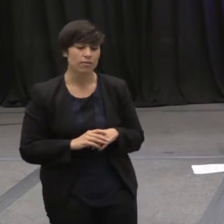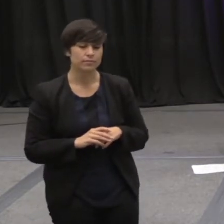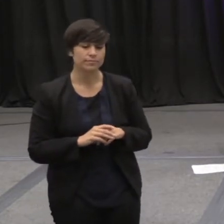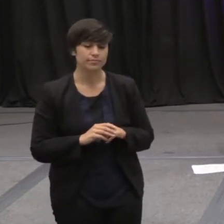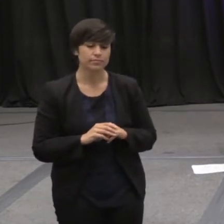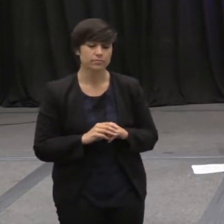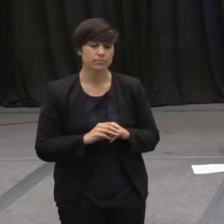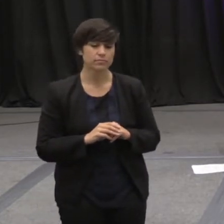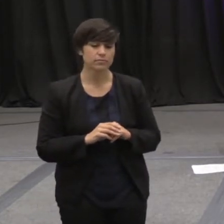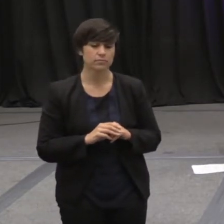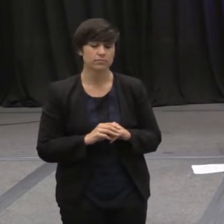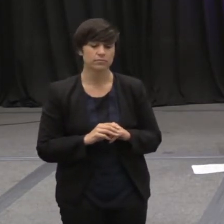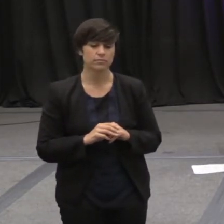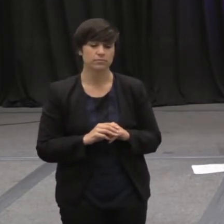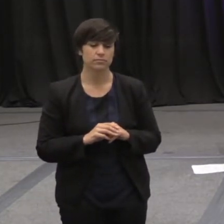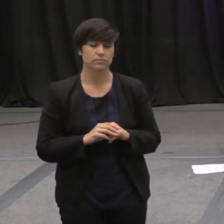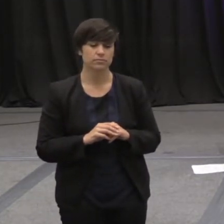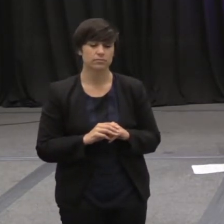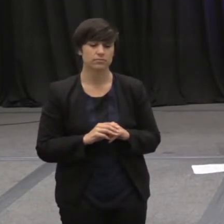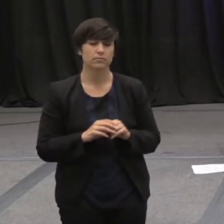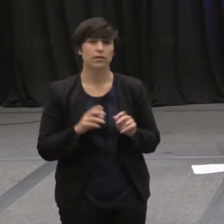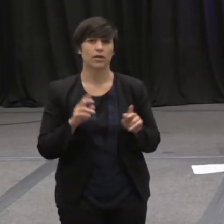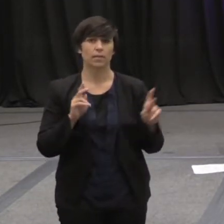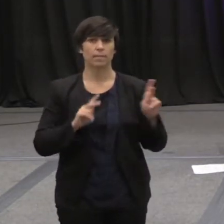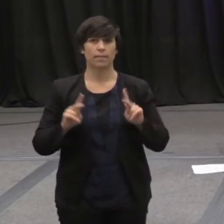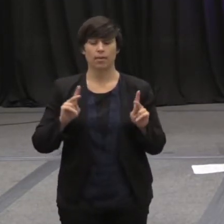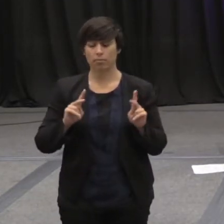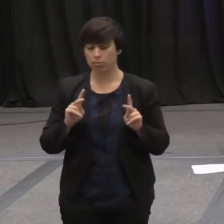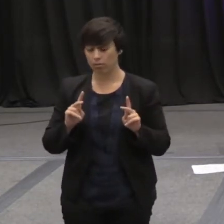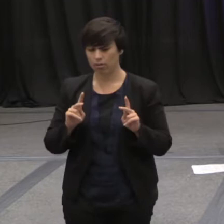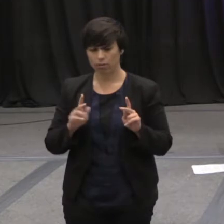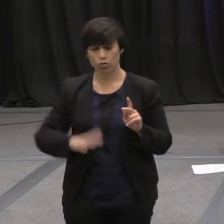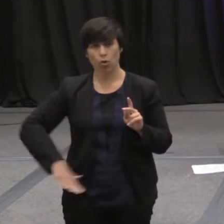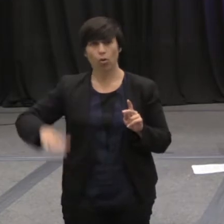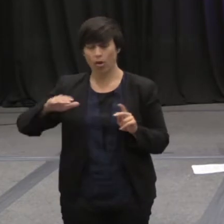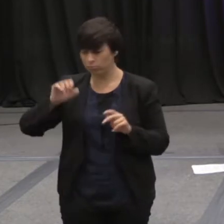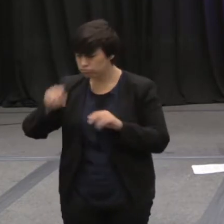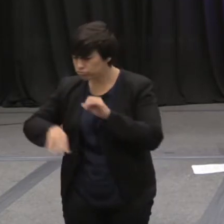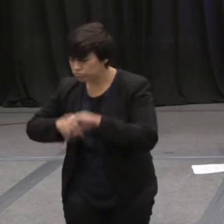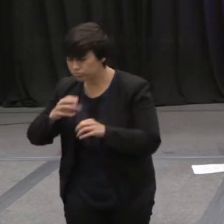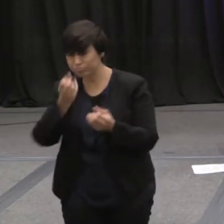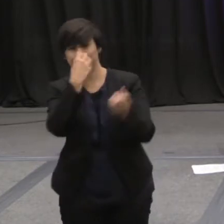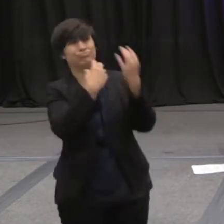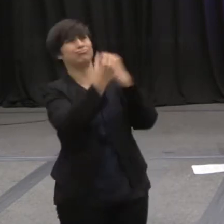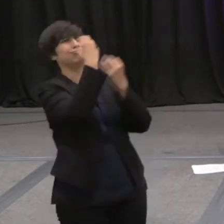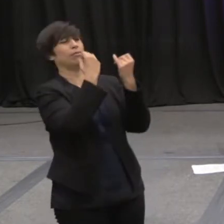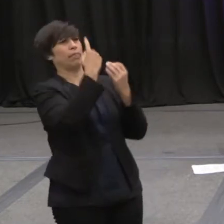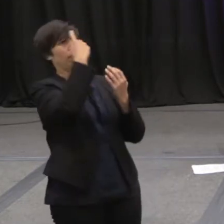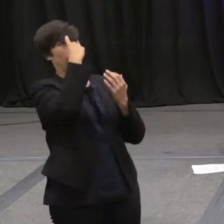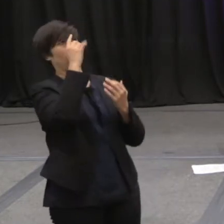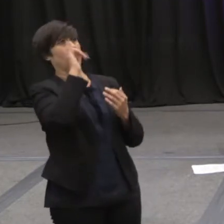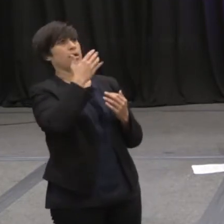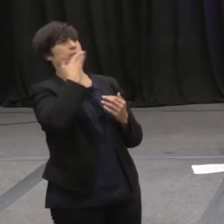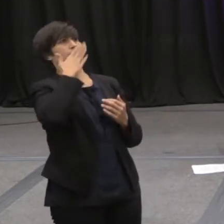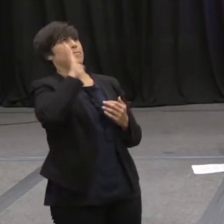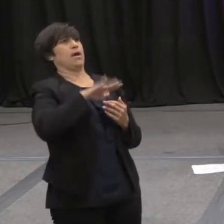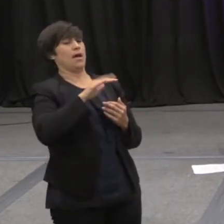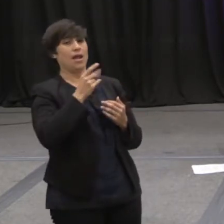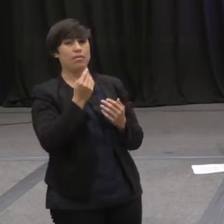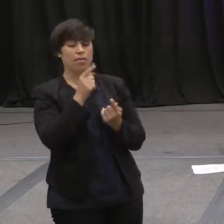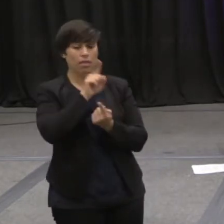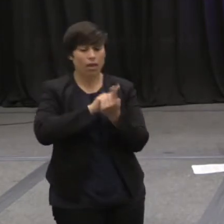So people are running from what they think. They've been told, well, the Bible says sex is bad, and they go to mental health professionals who, until very